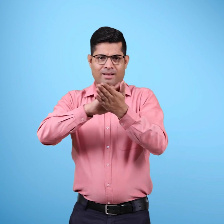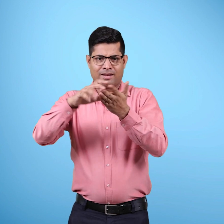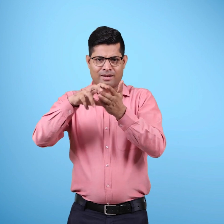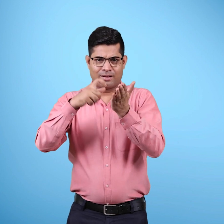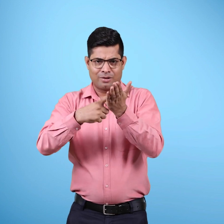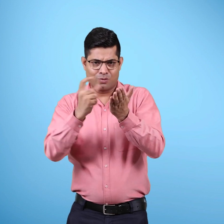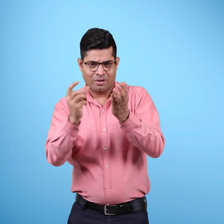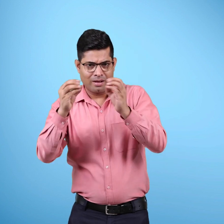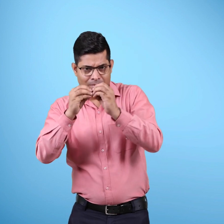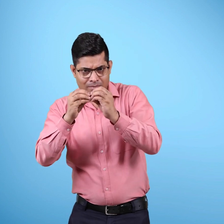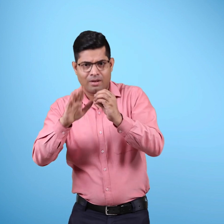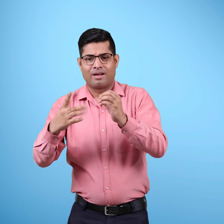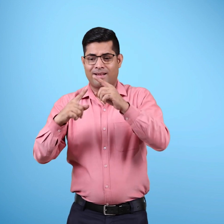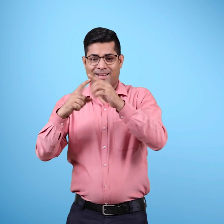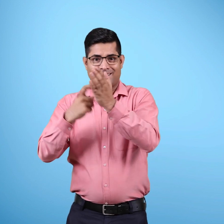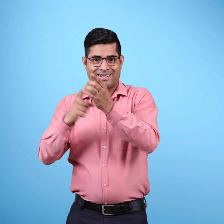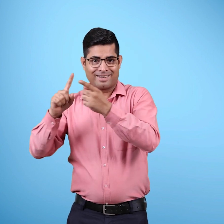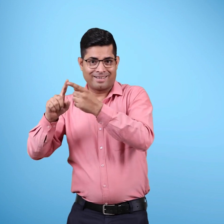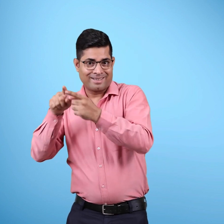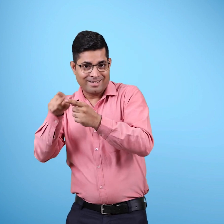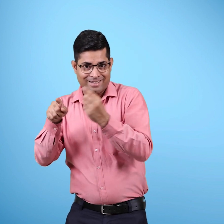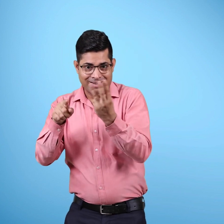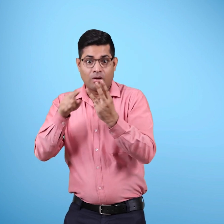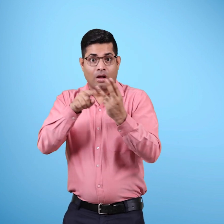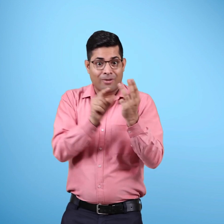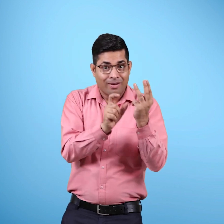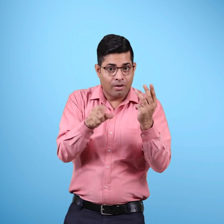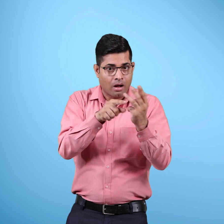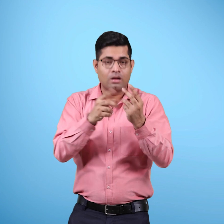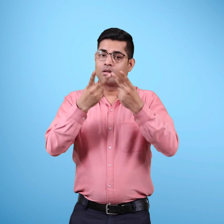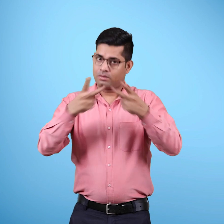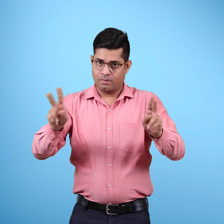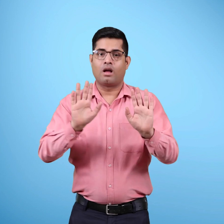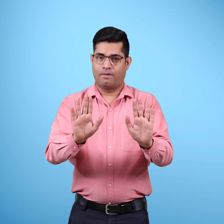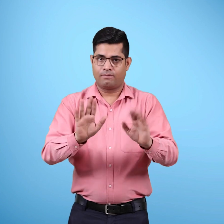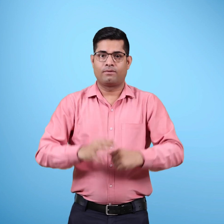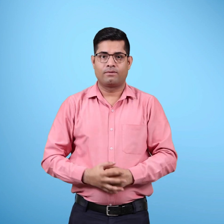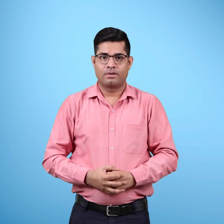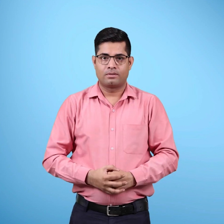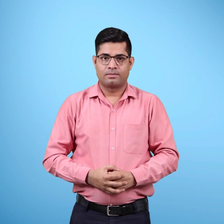These are different from the herbs, shrubs, and trees.